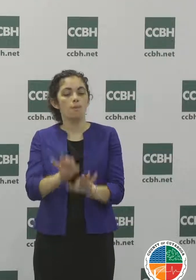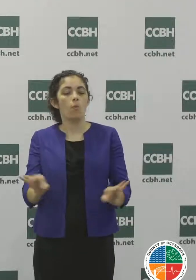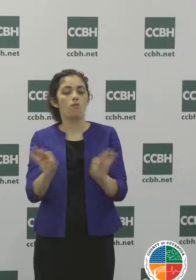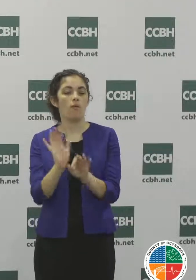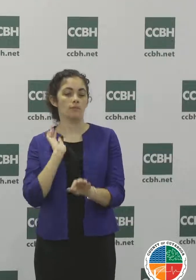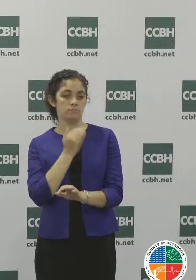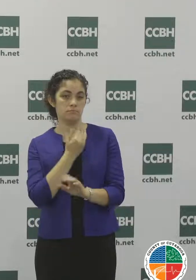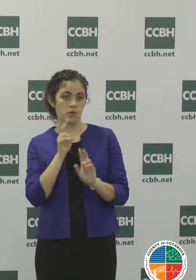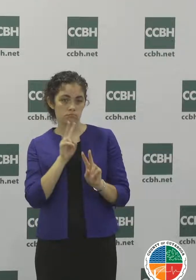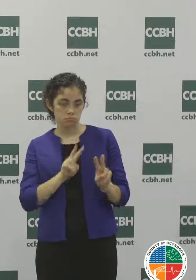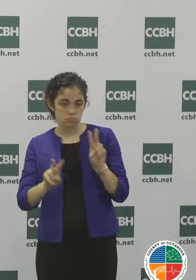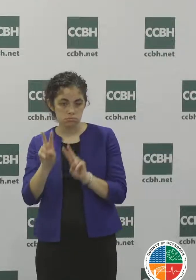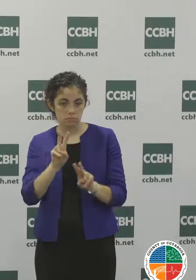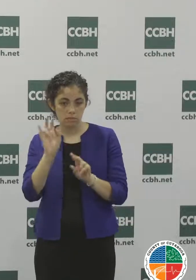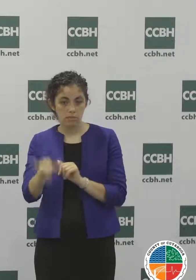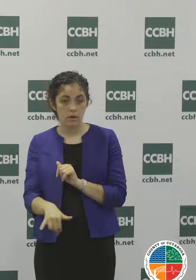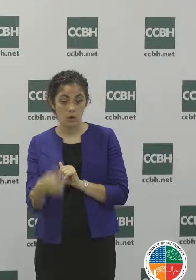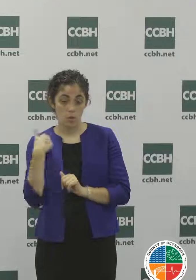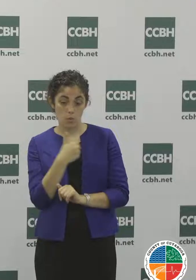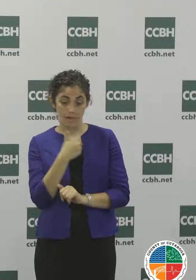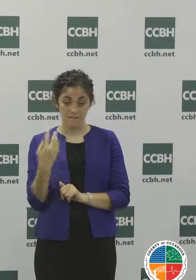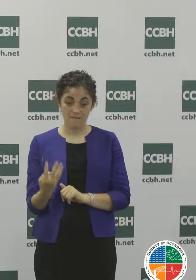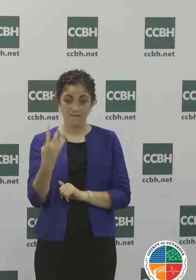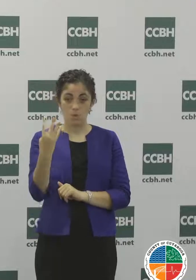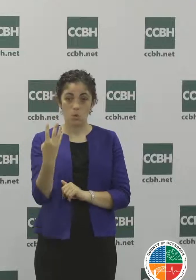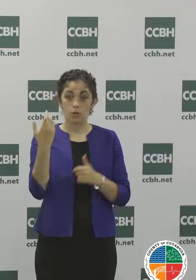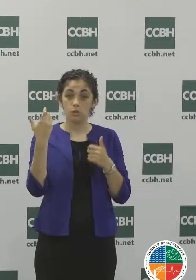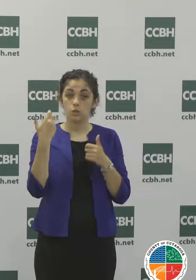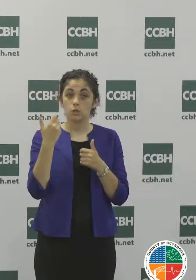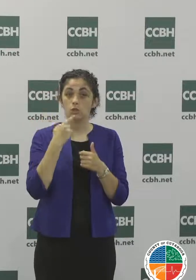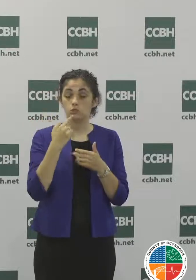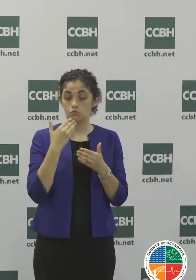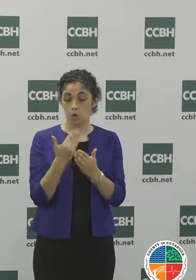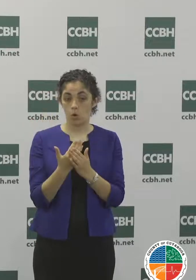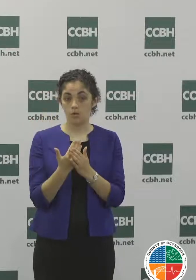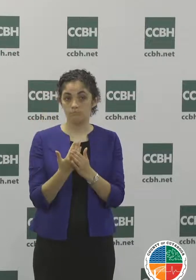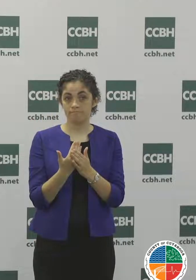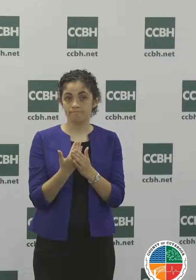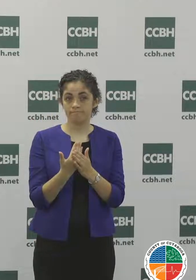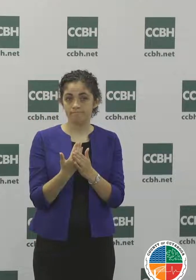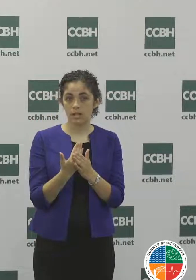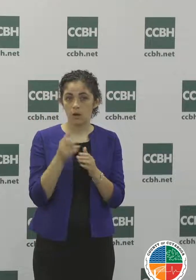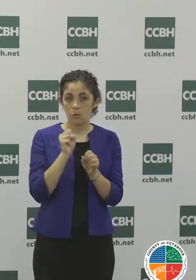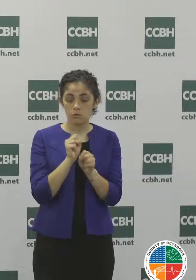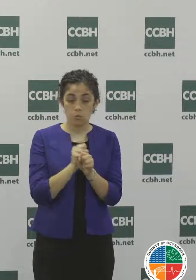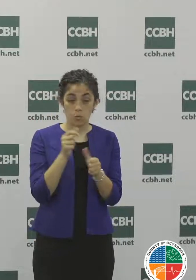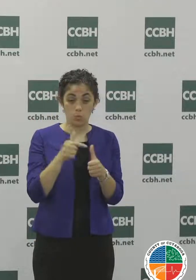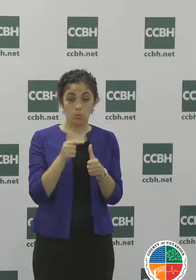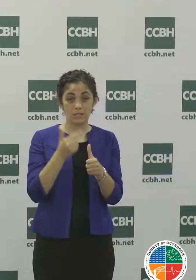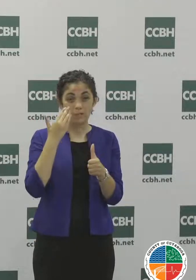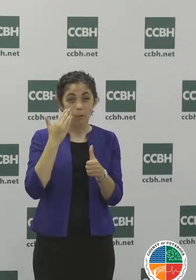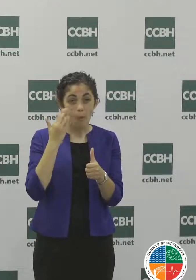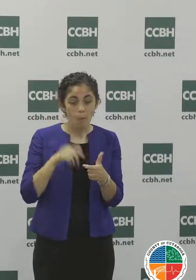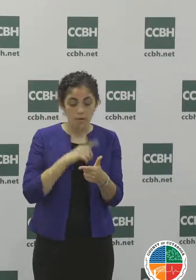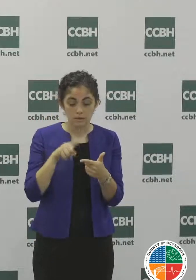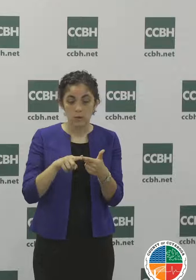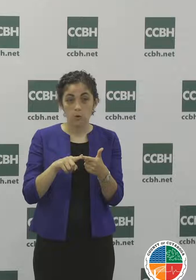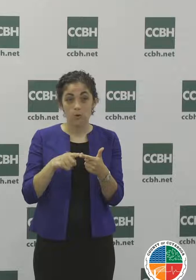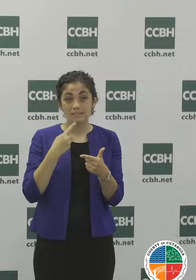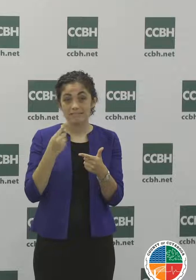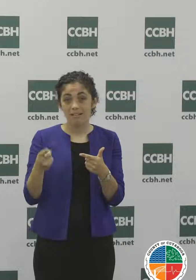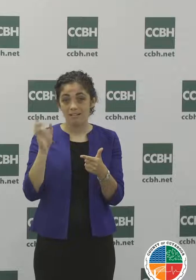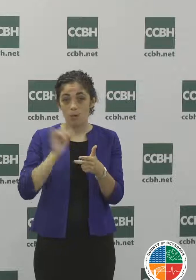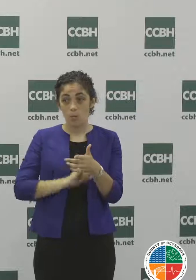efforts. We have 4 tried and true components to this work. We detect, we diagnose,